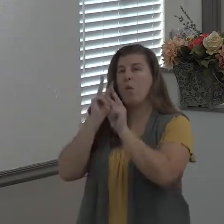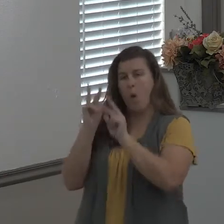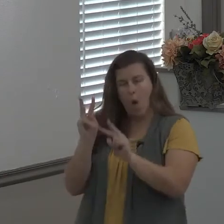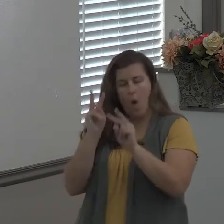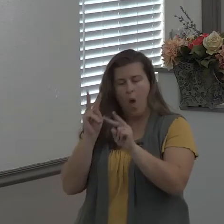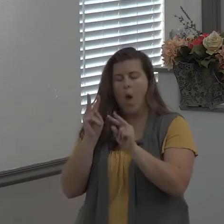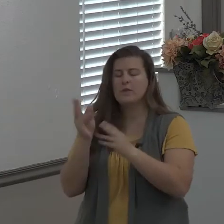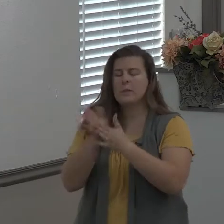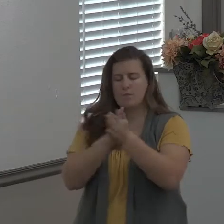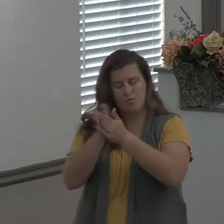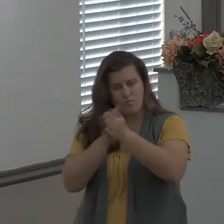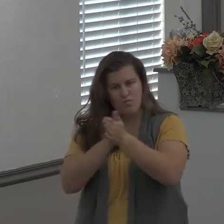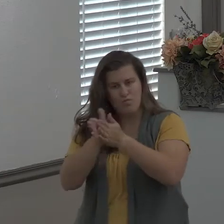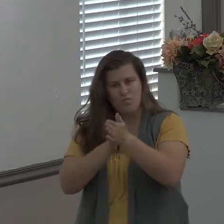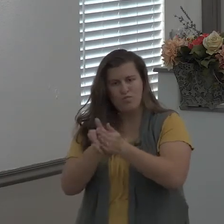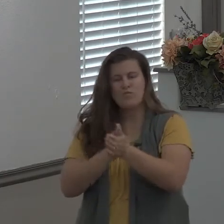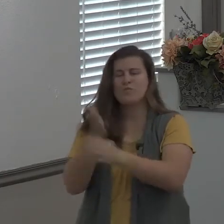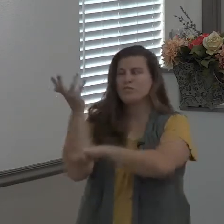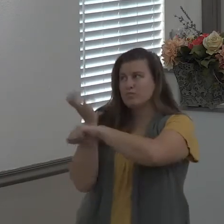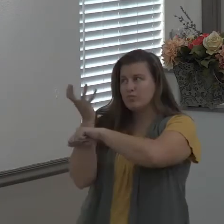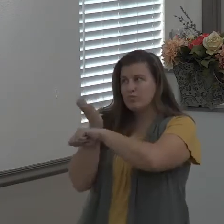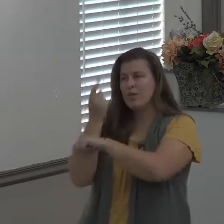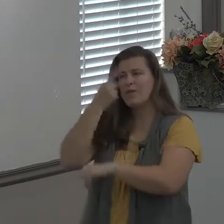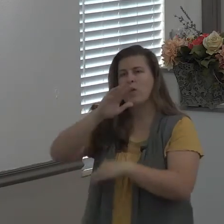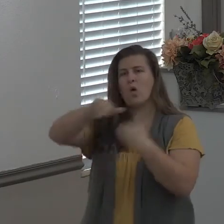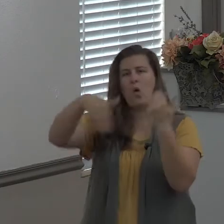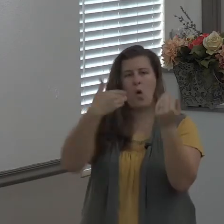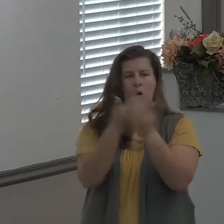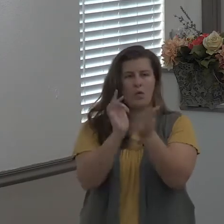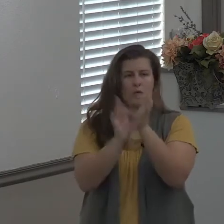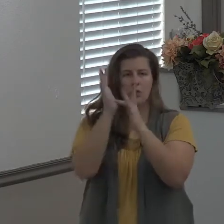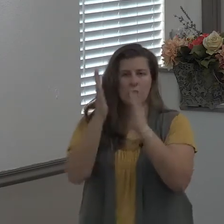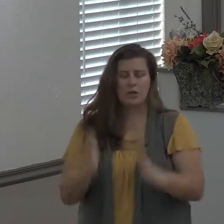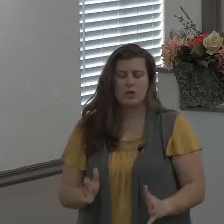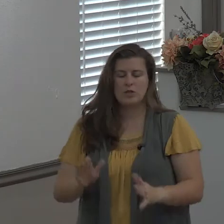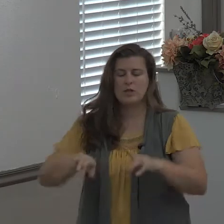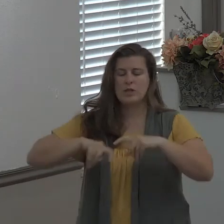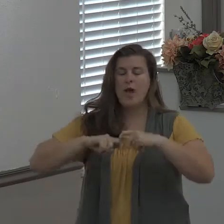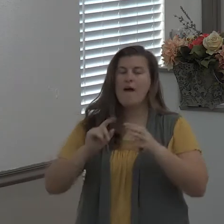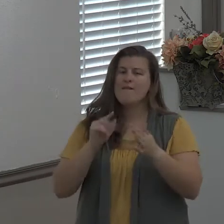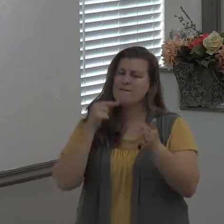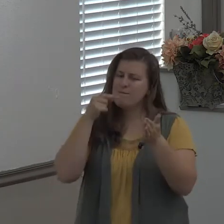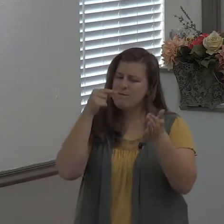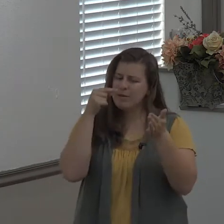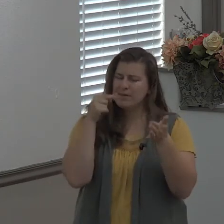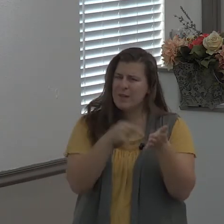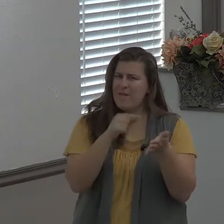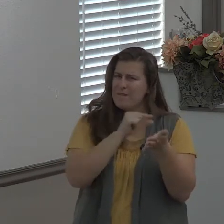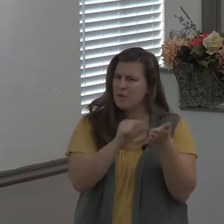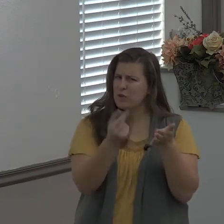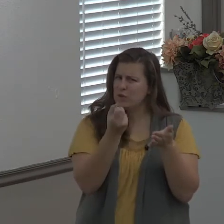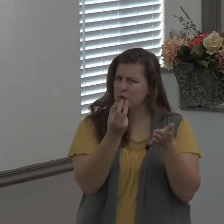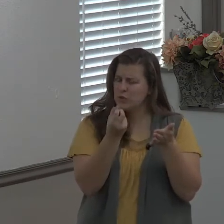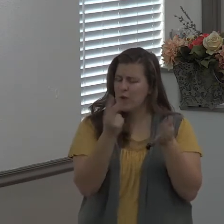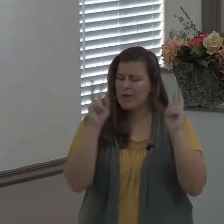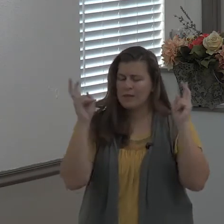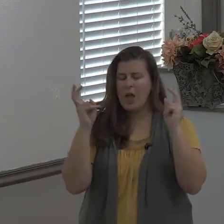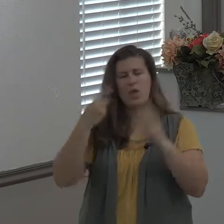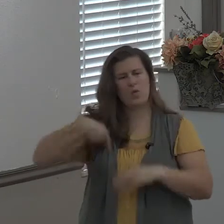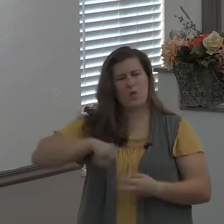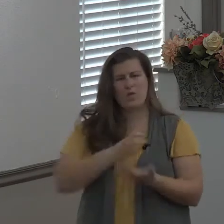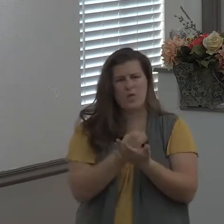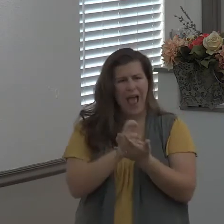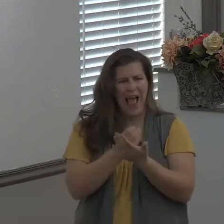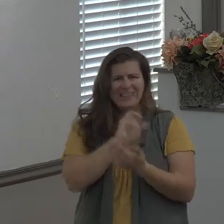all prayer and supplication in the Spirit, and watching thereunto with all perseverance and supplication for all